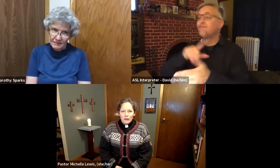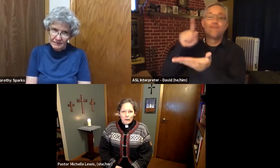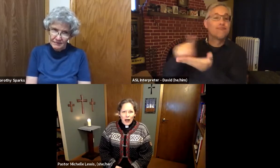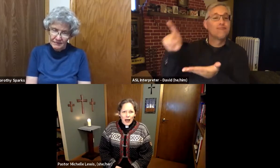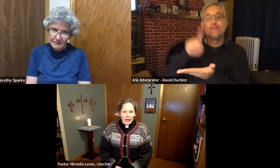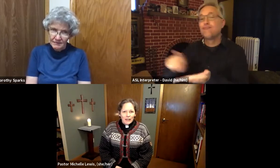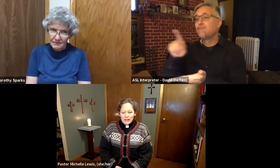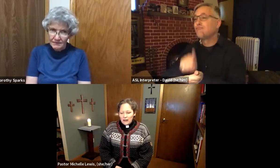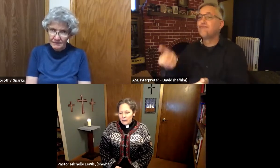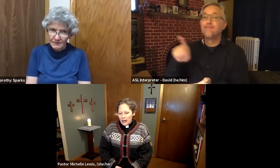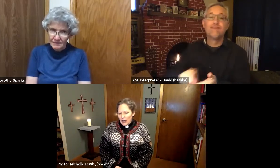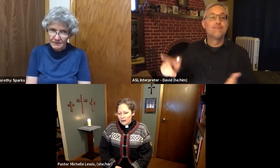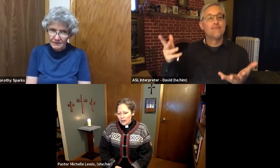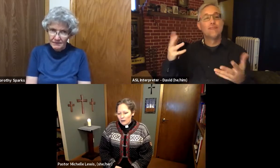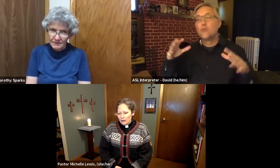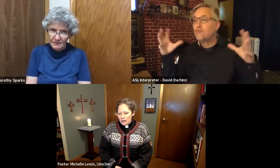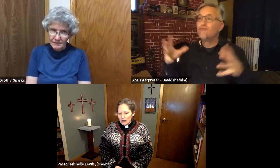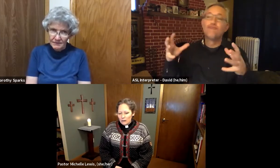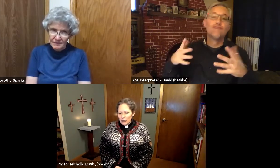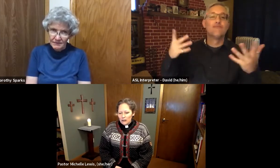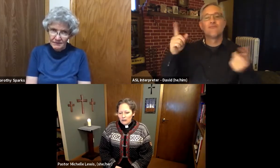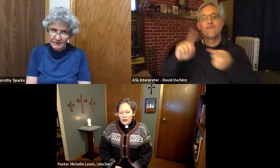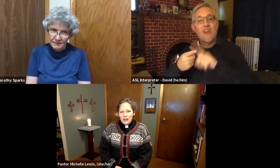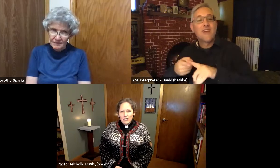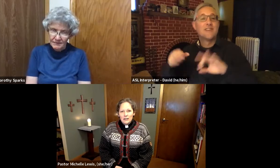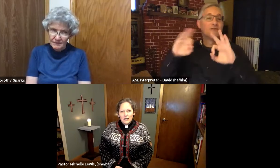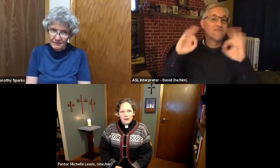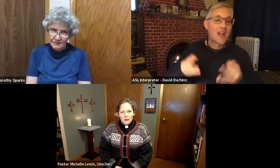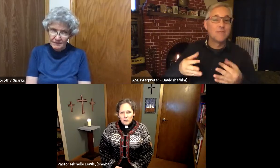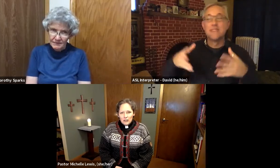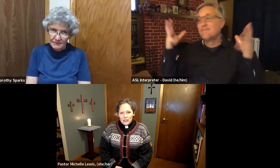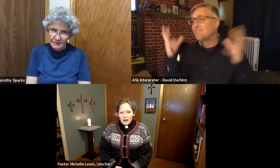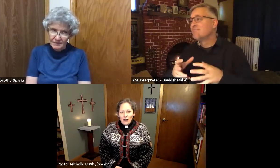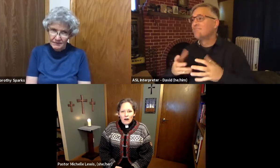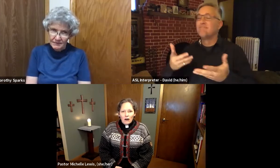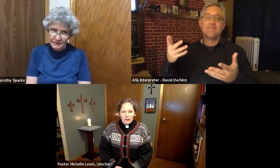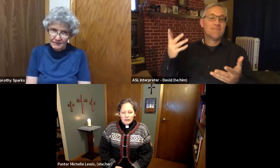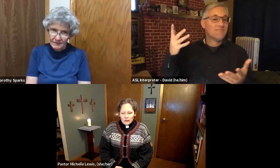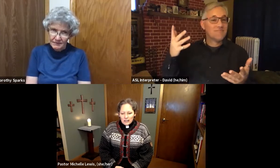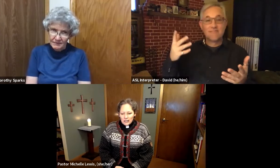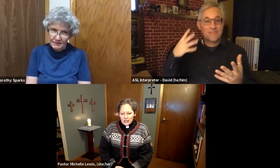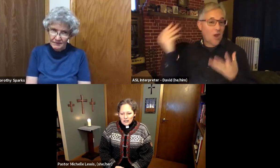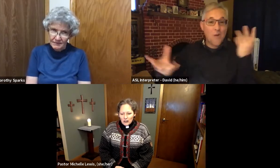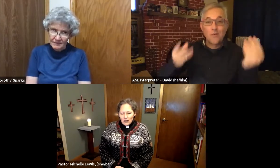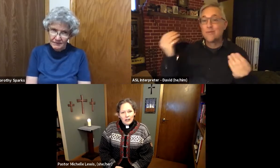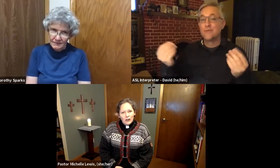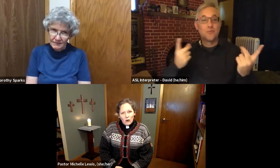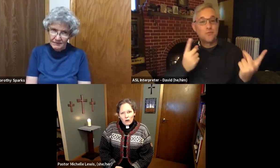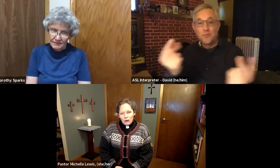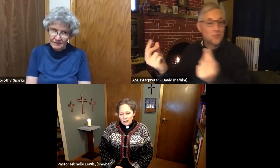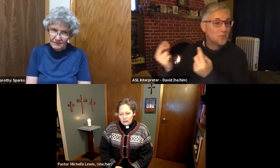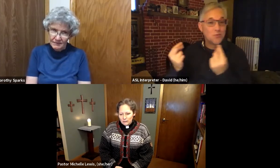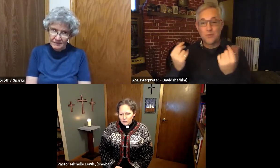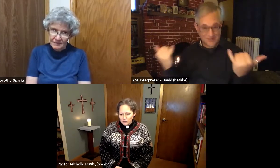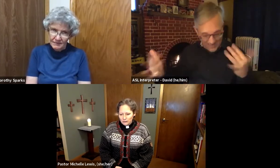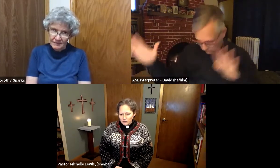the variety of gathering with family and friends and our community, all of those things are on